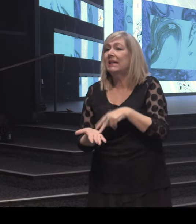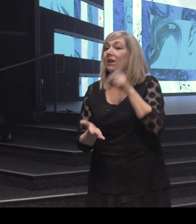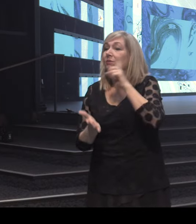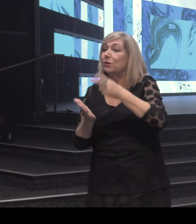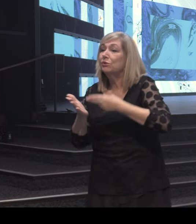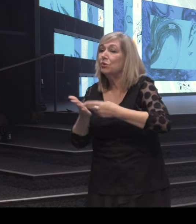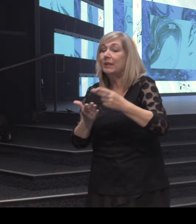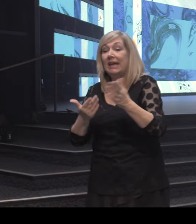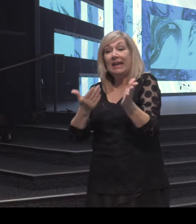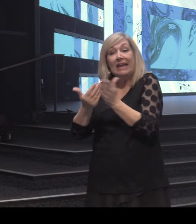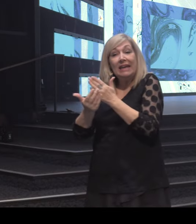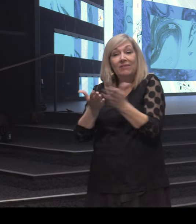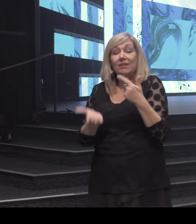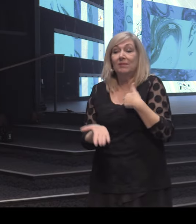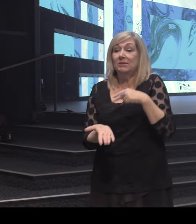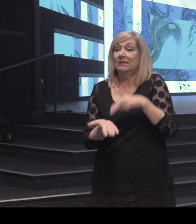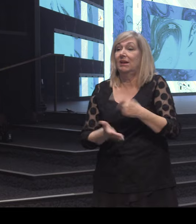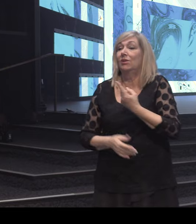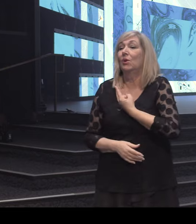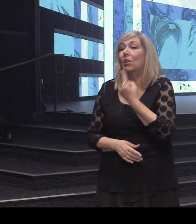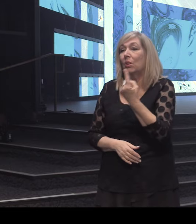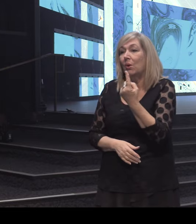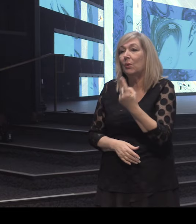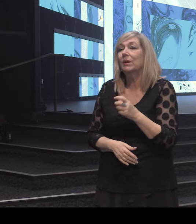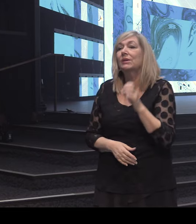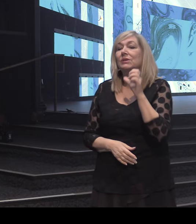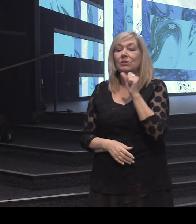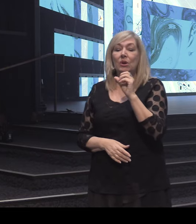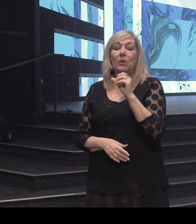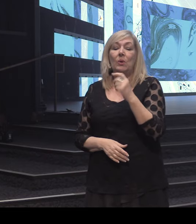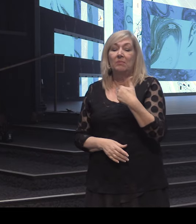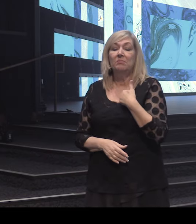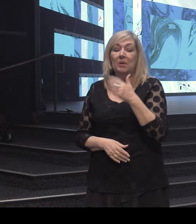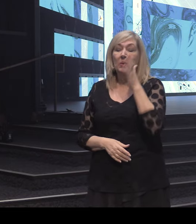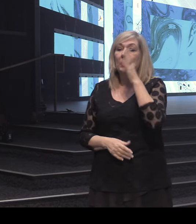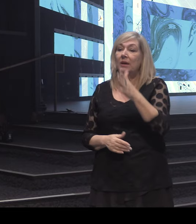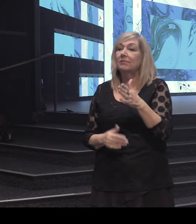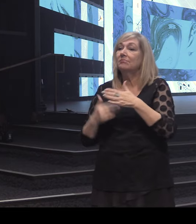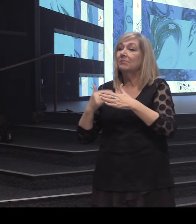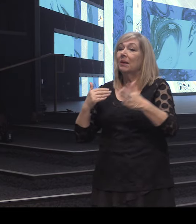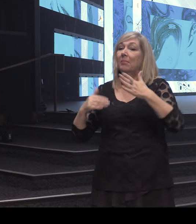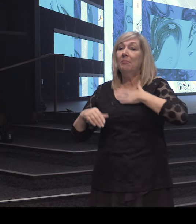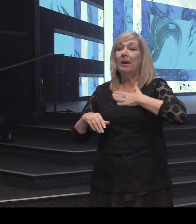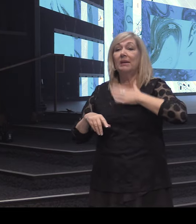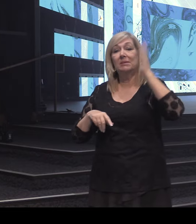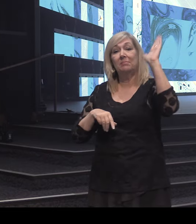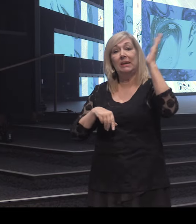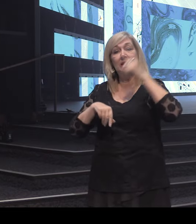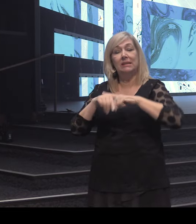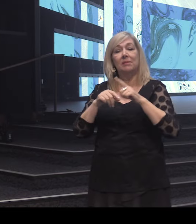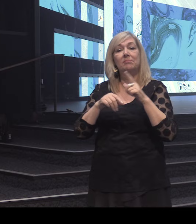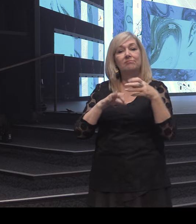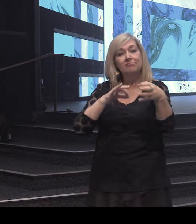I stand alone. And I'm just going to assign most of my remaining speaking time just to show you